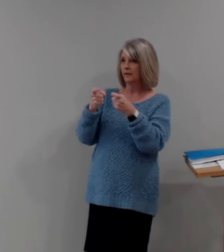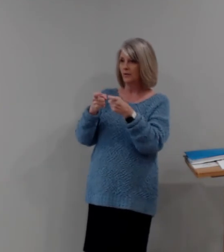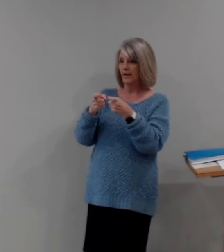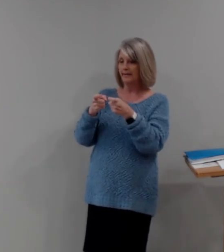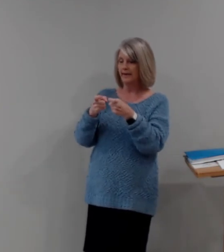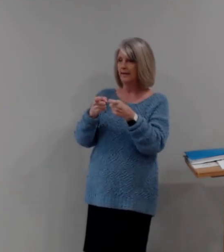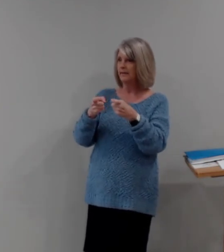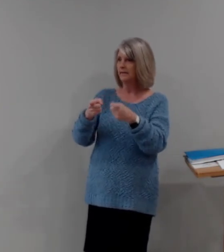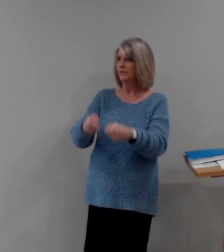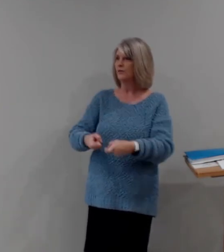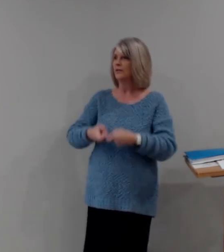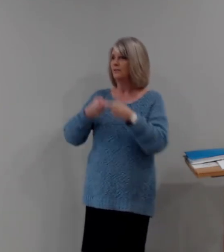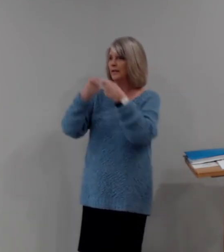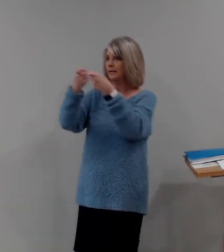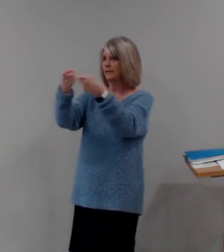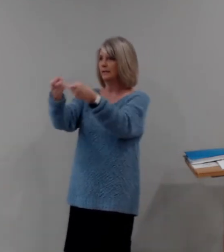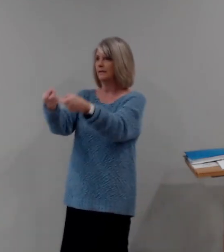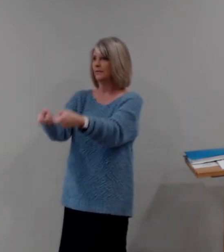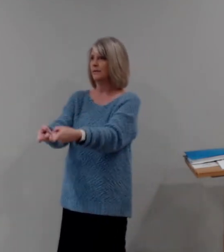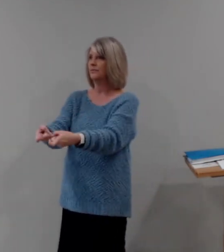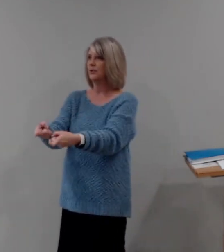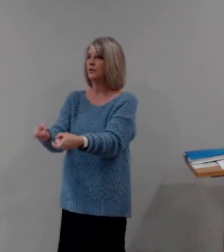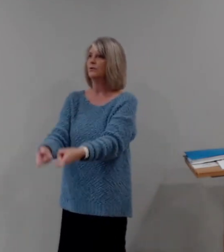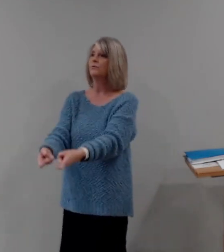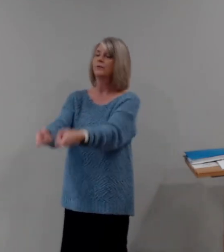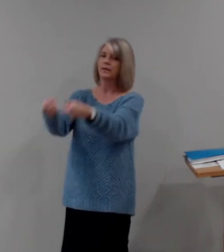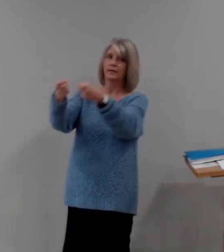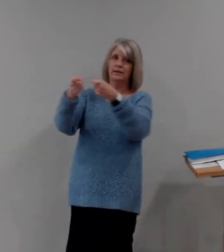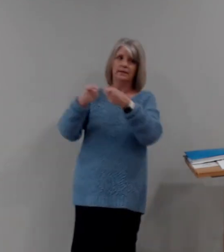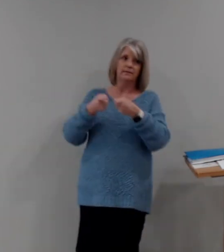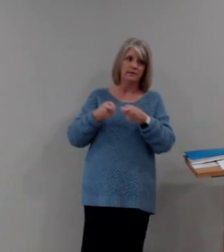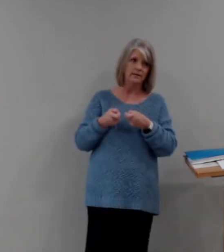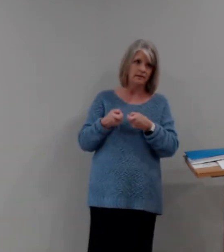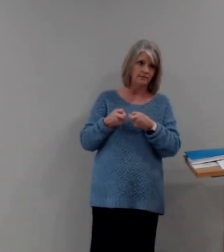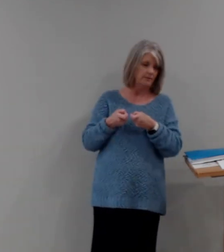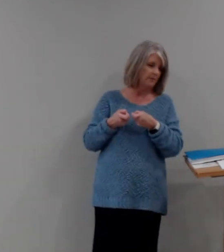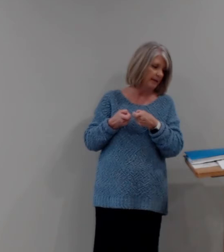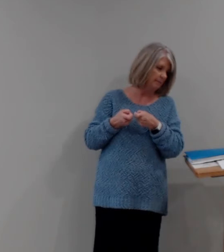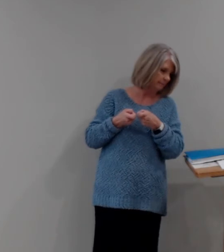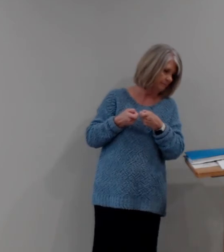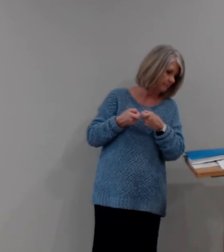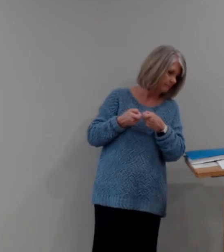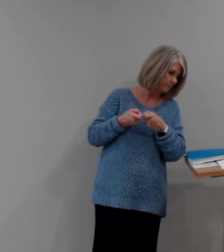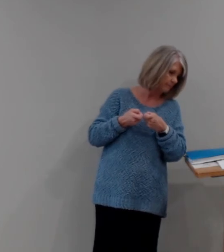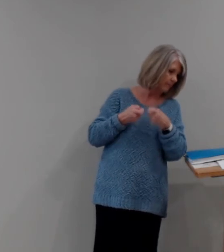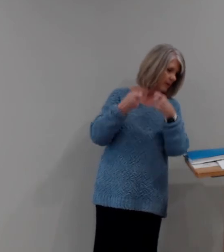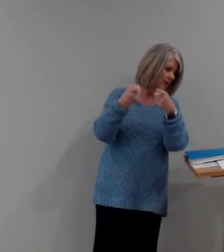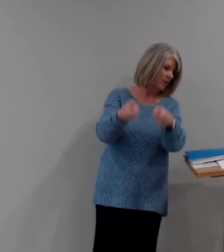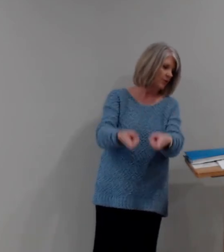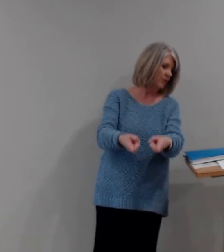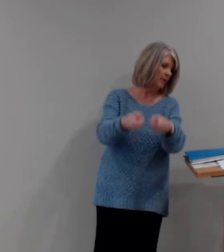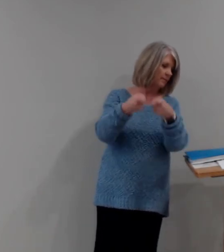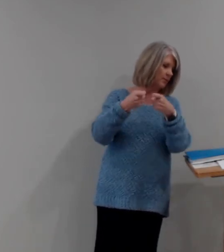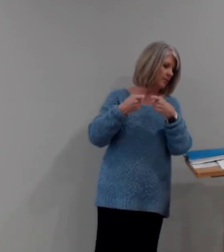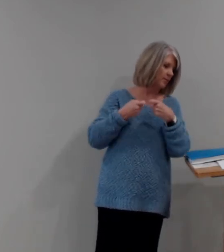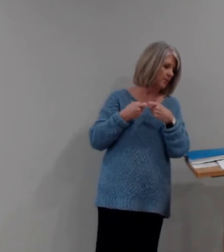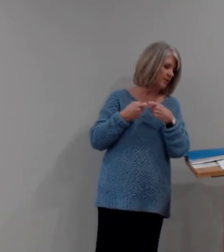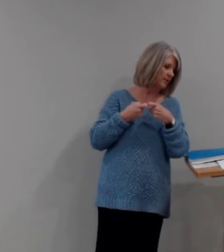Your ex hand, you're giving it. Give a gift to you, give a gift to me. You do it to the person or